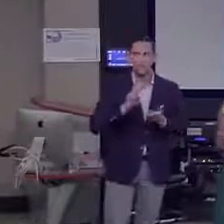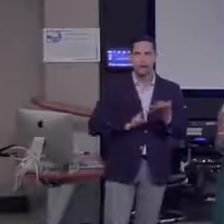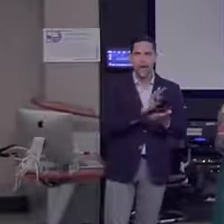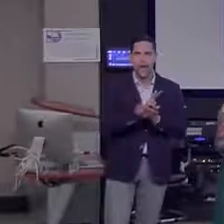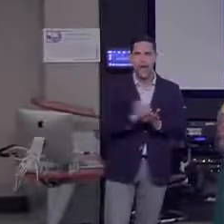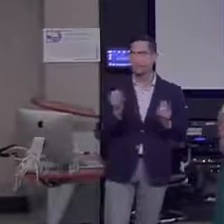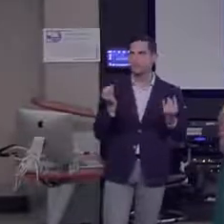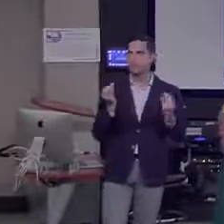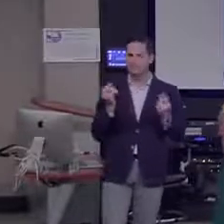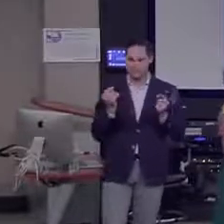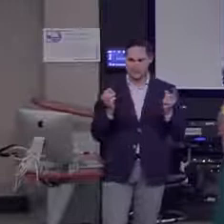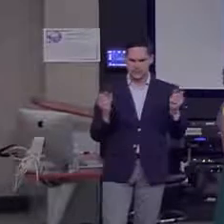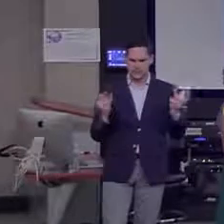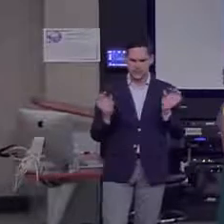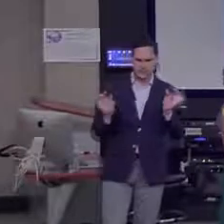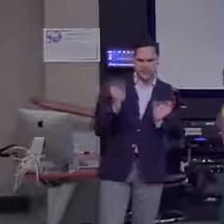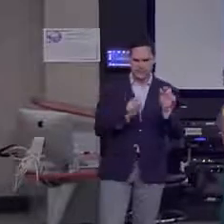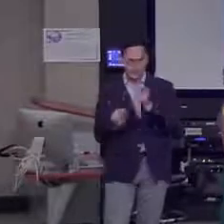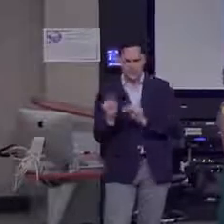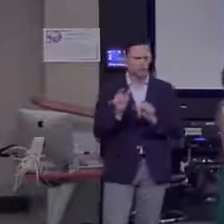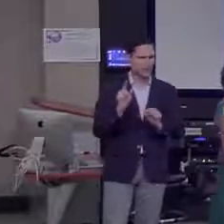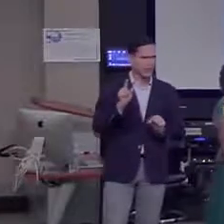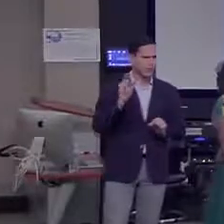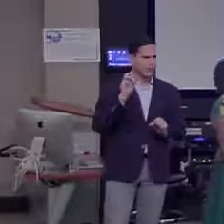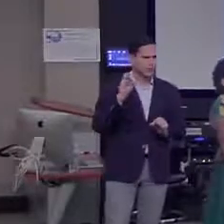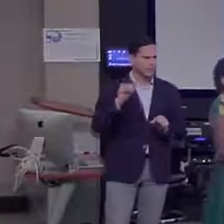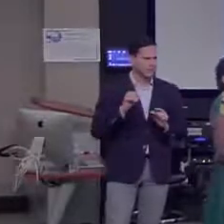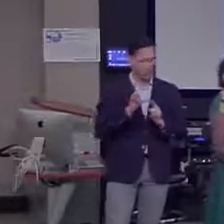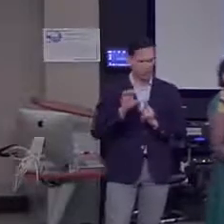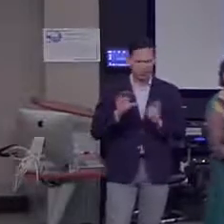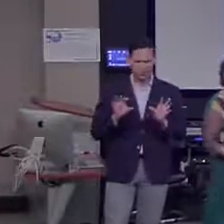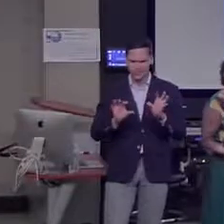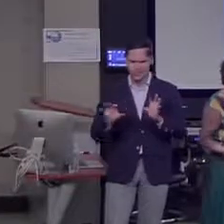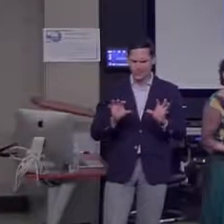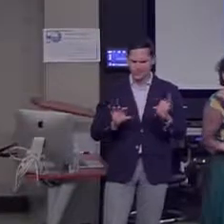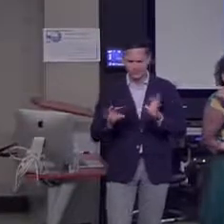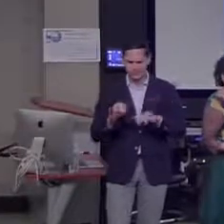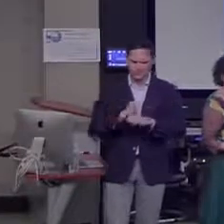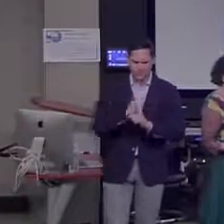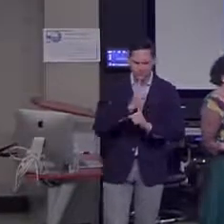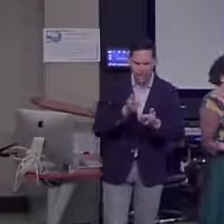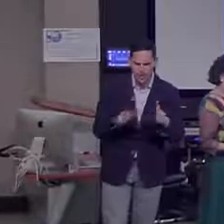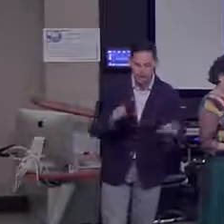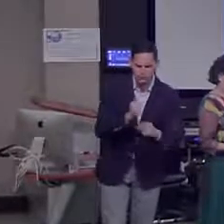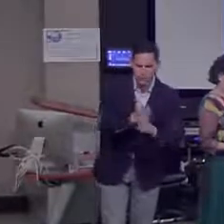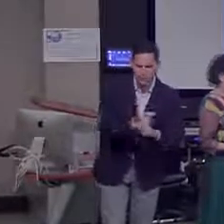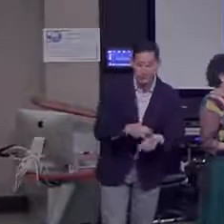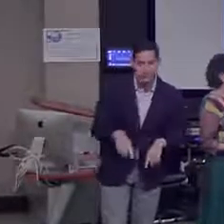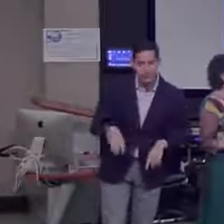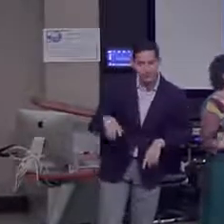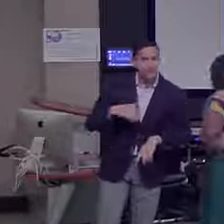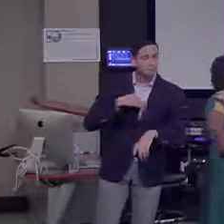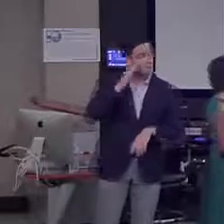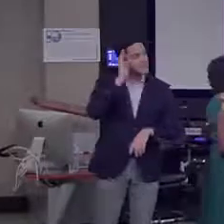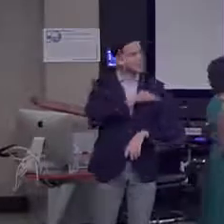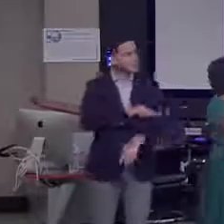wanted to make sure the language was right. My son was like, oh, my God. He said, Mom, either you and Roberta learn how to do this now,